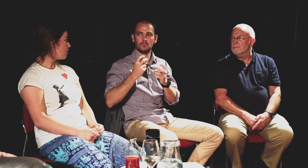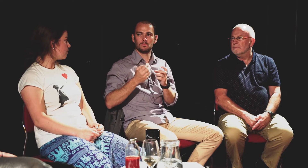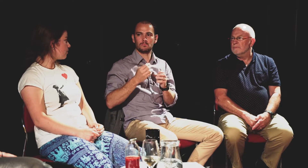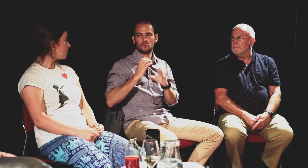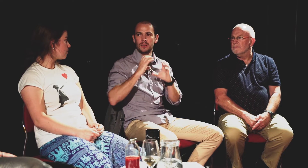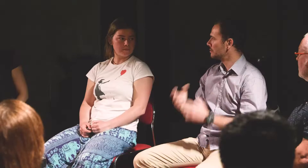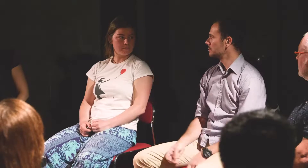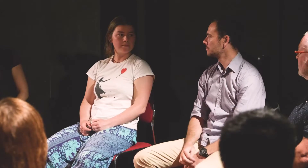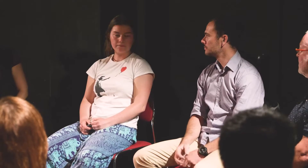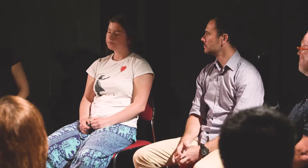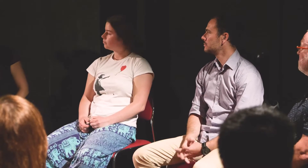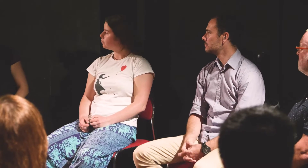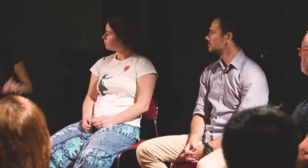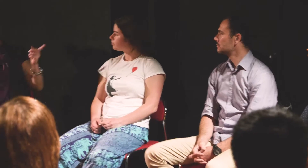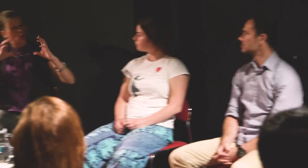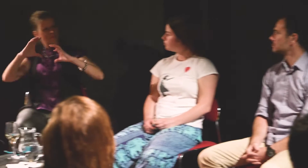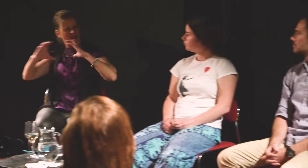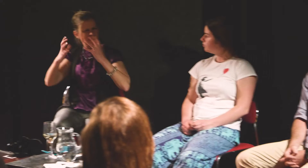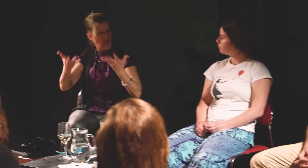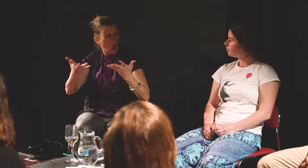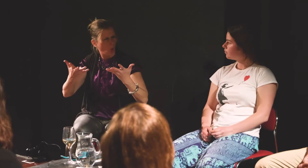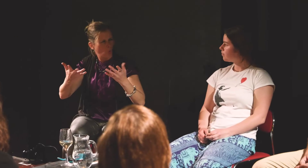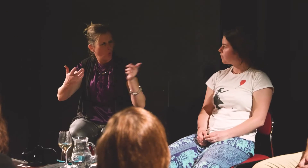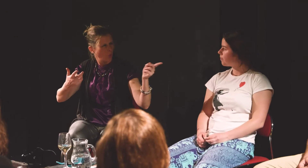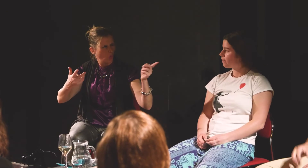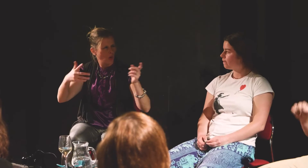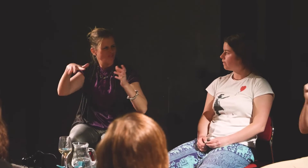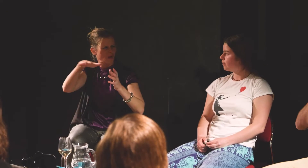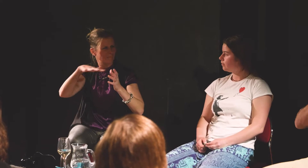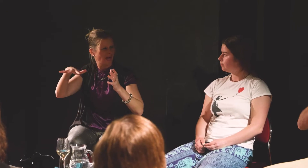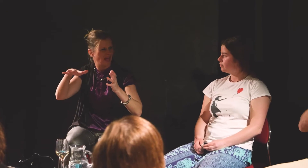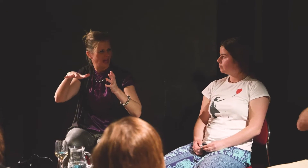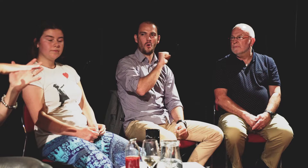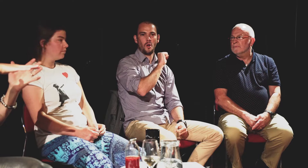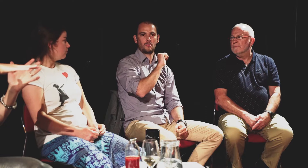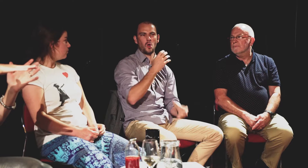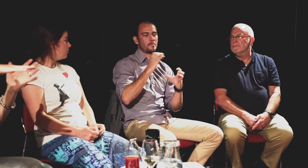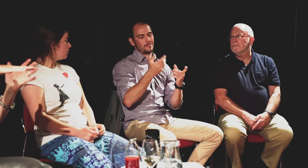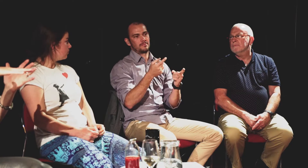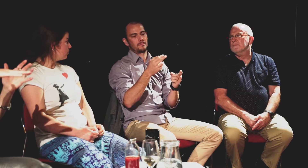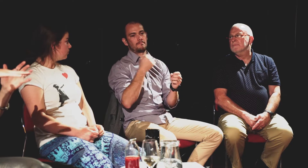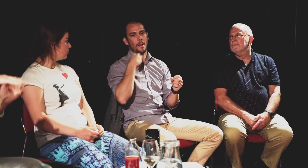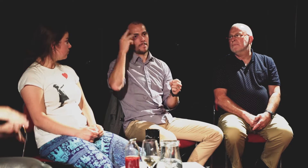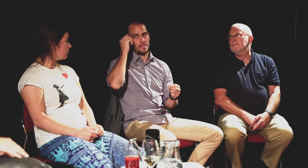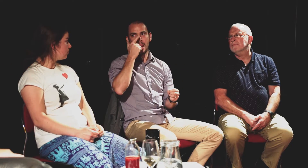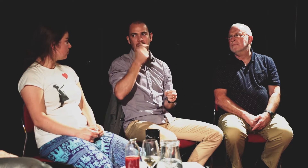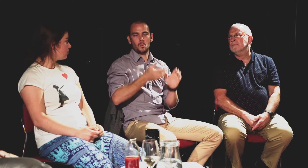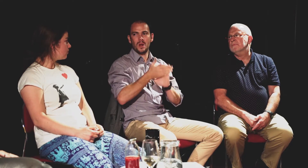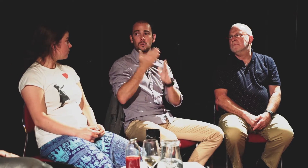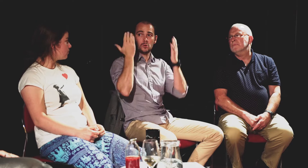aids to help her communicate with people. I see. So in terms of communication, how does that work in your family? So in terms of my